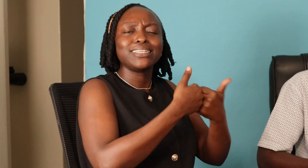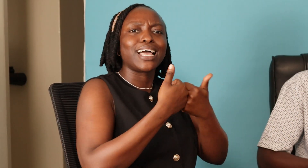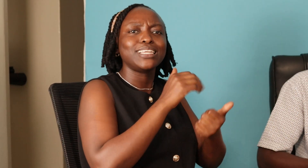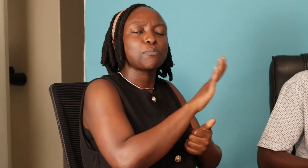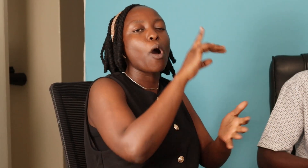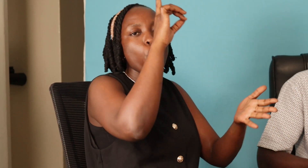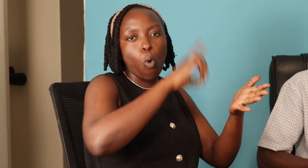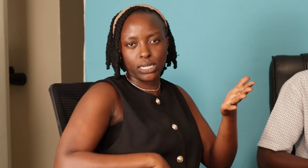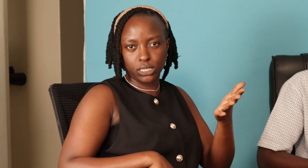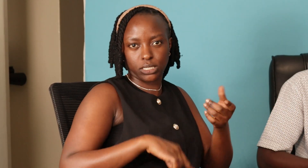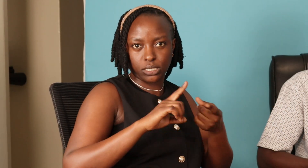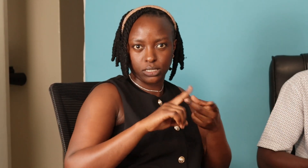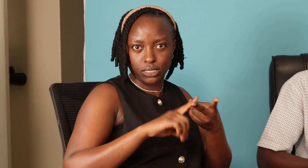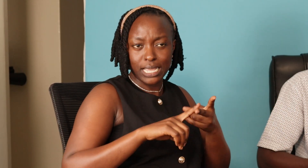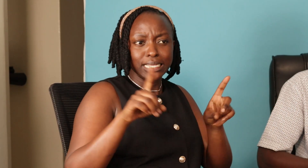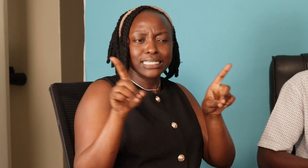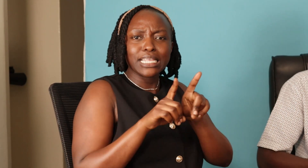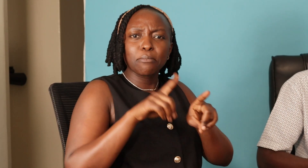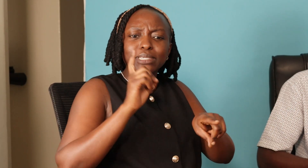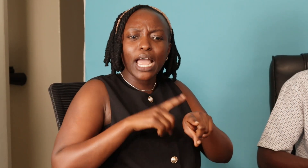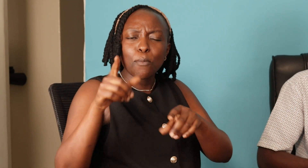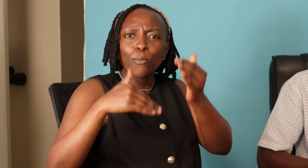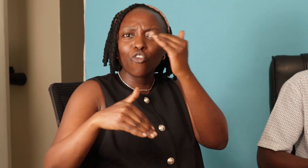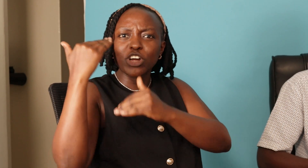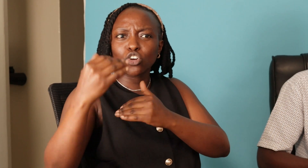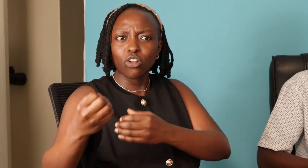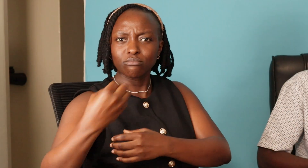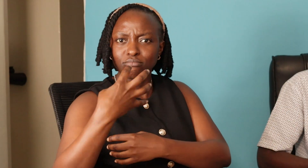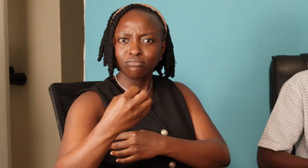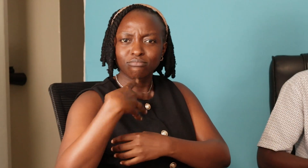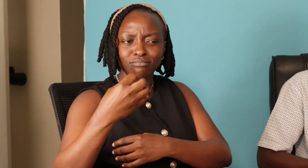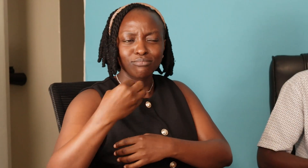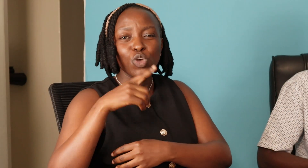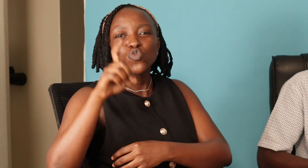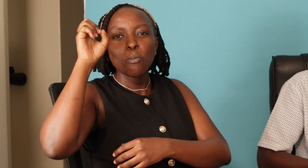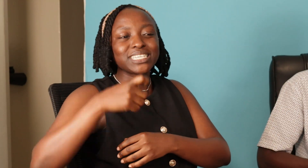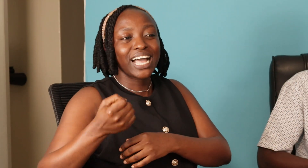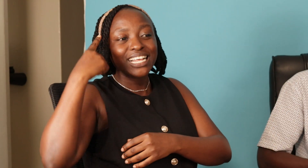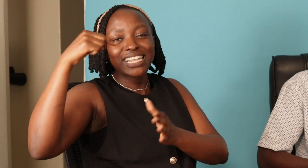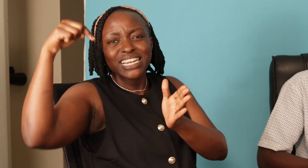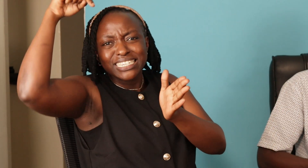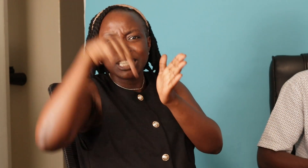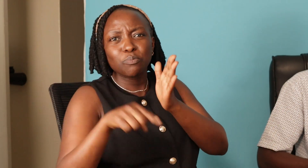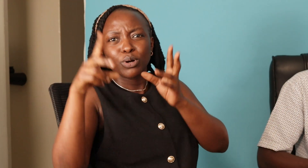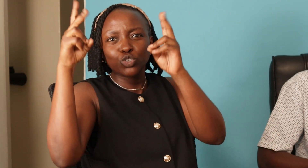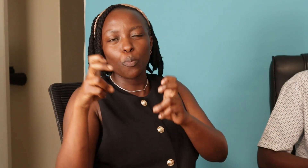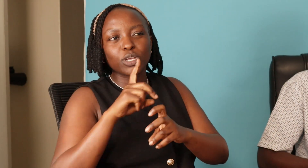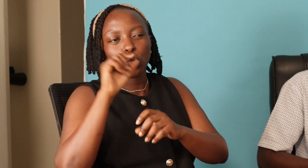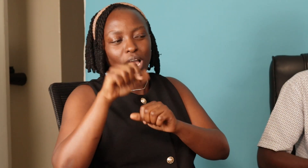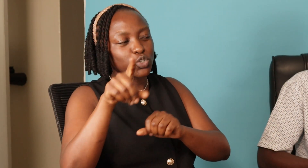to understand what their particular problem is, what their challenge is. And also at the same time, when the professional is giving you information, you